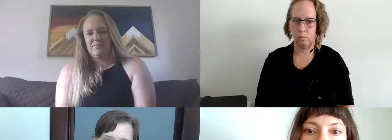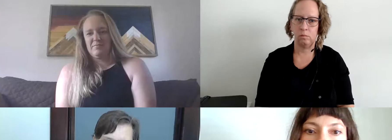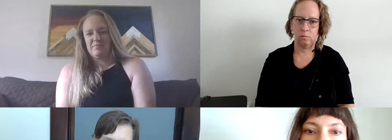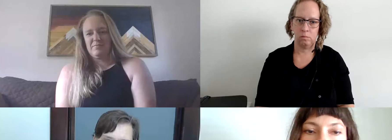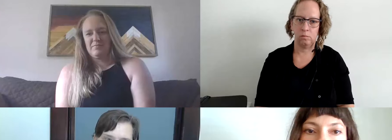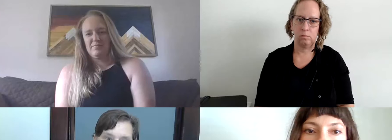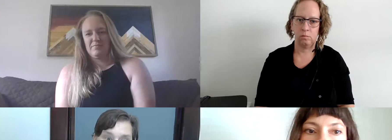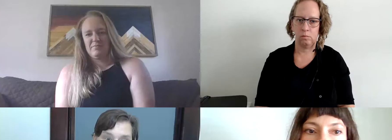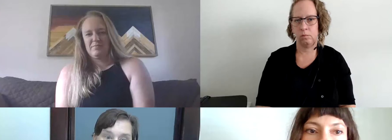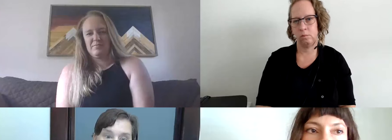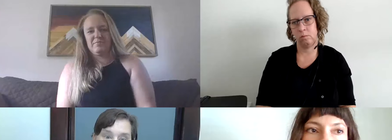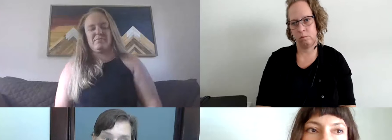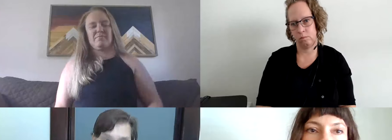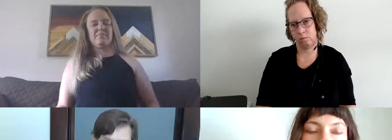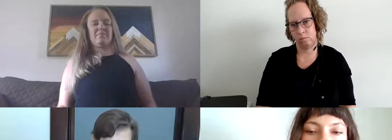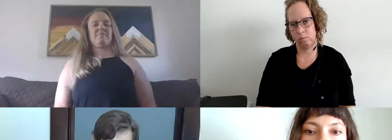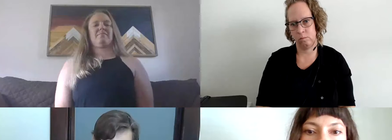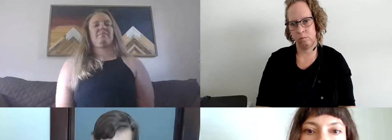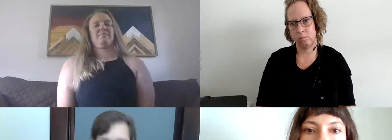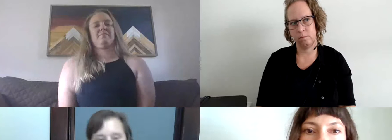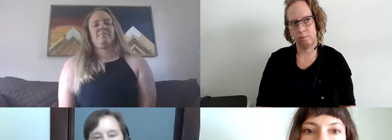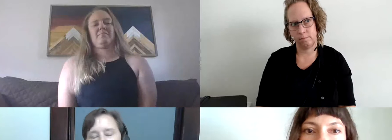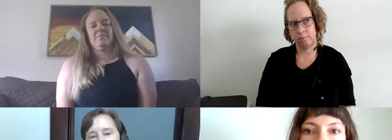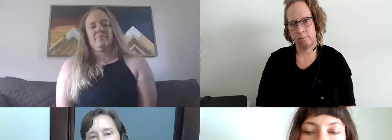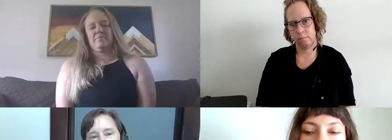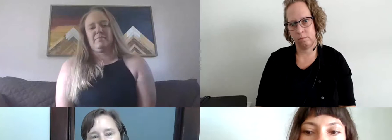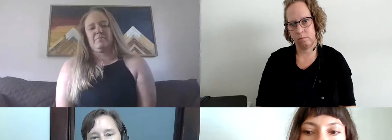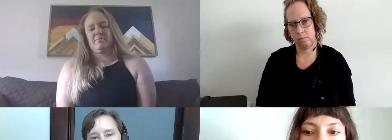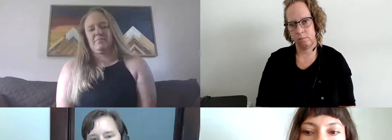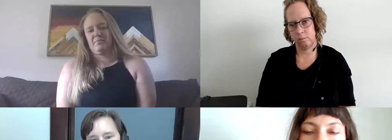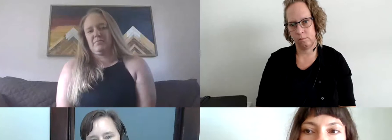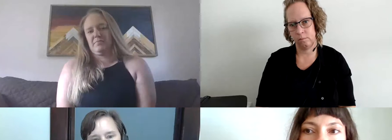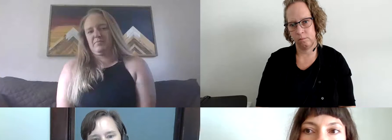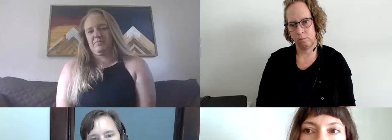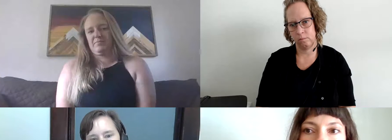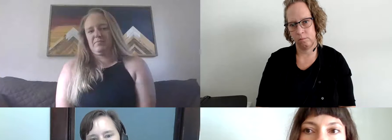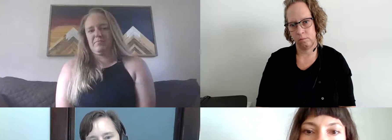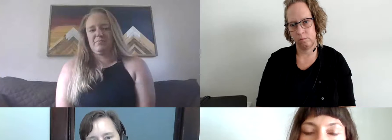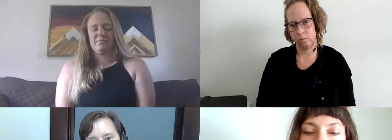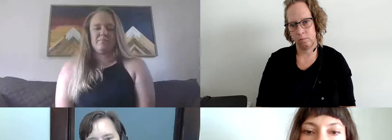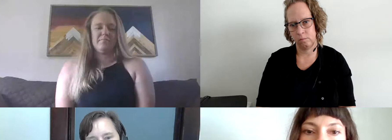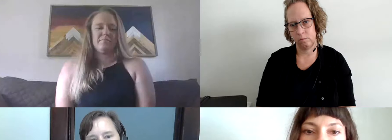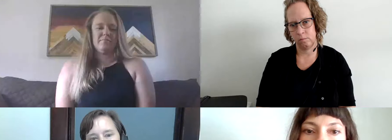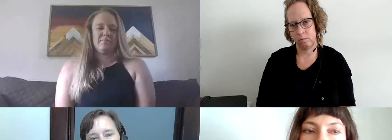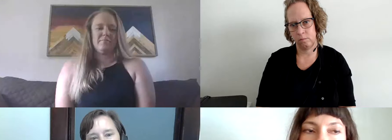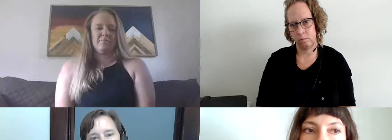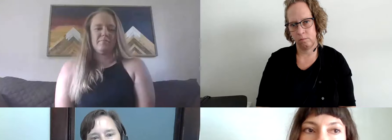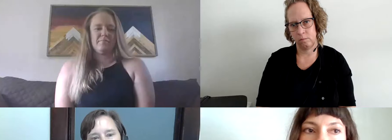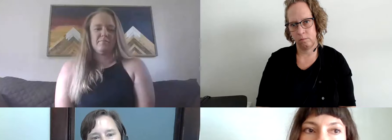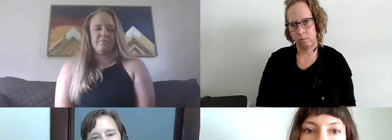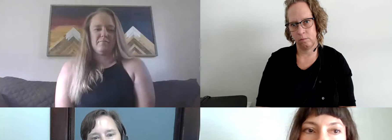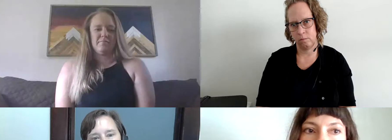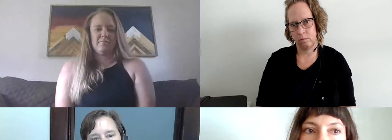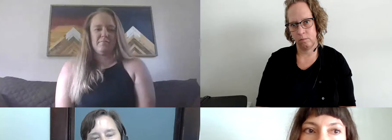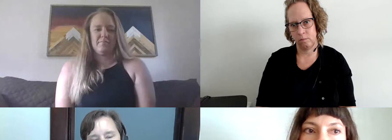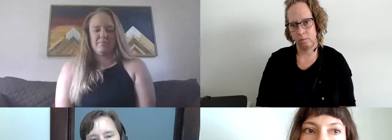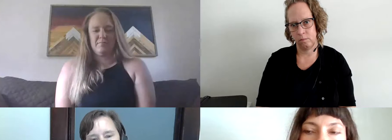of the letters of that unusual word. Remember, they're not using a QWERTY keyboard like we use. They're using